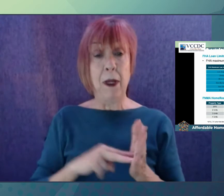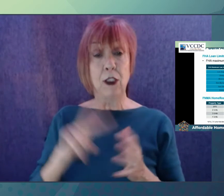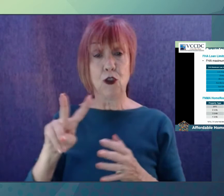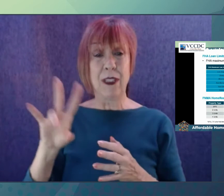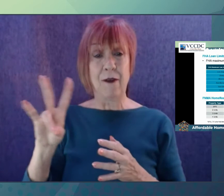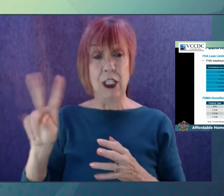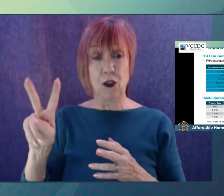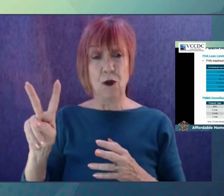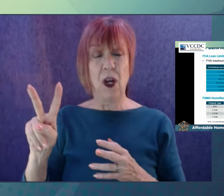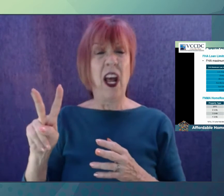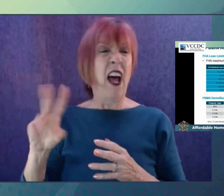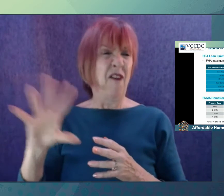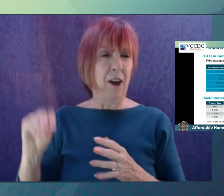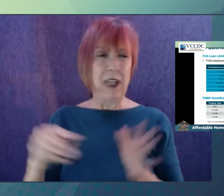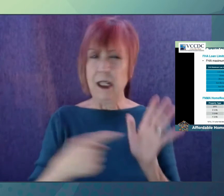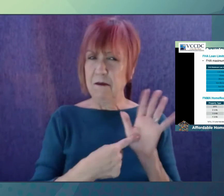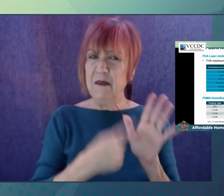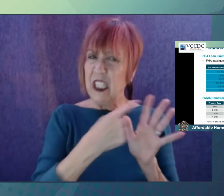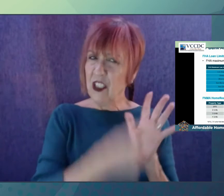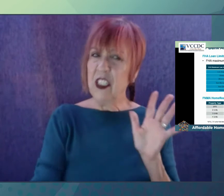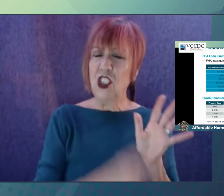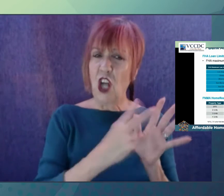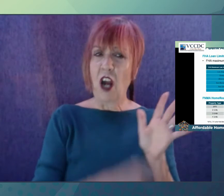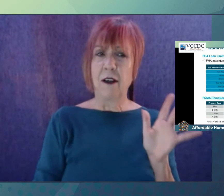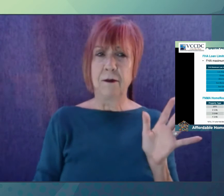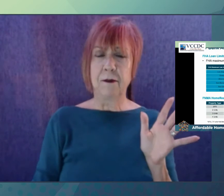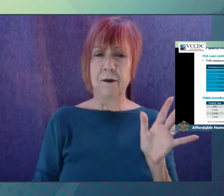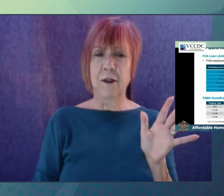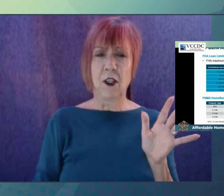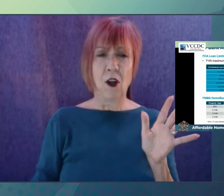$1,272,750. For a four-family in Los Angeles, we can go to